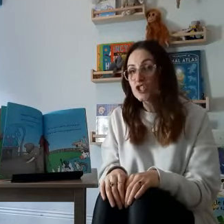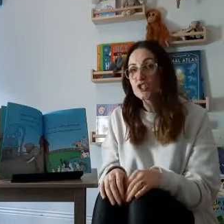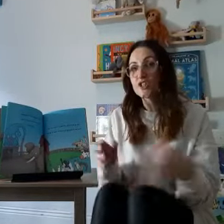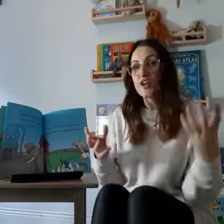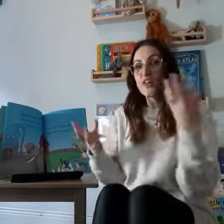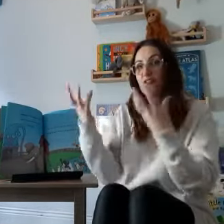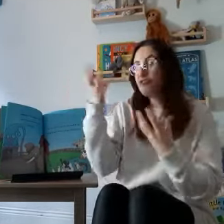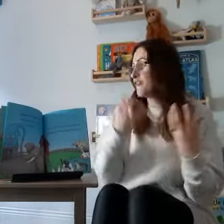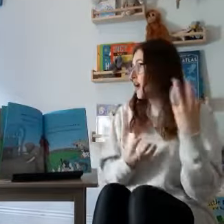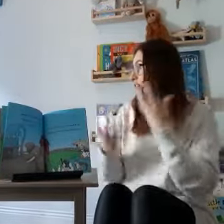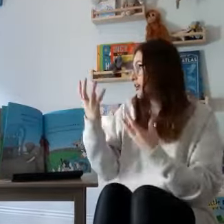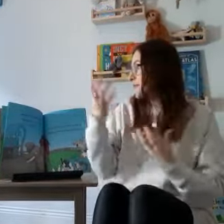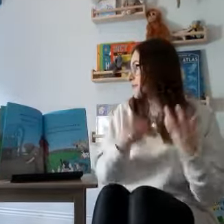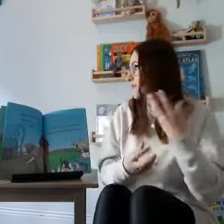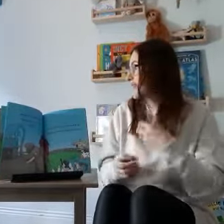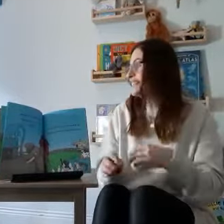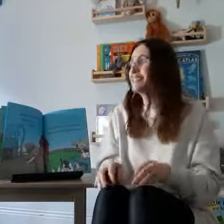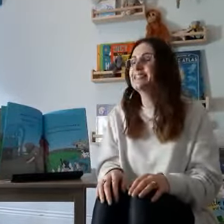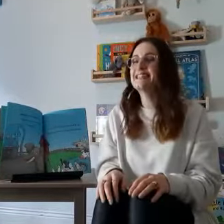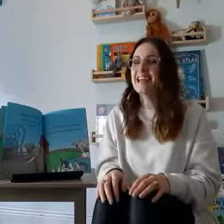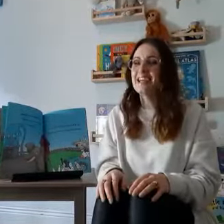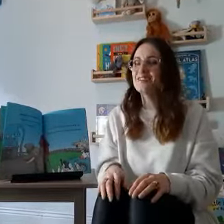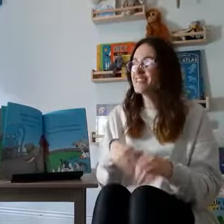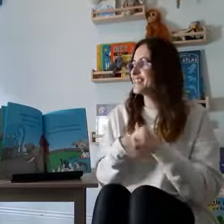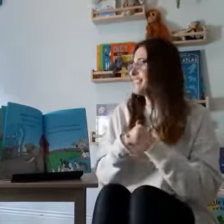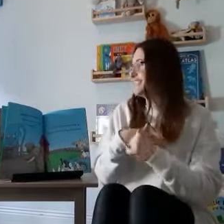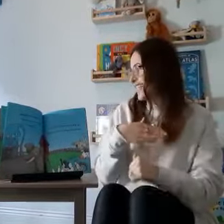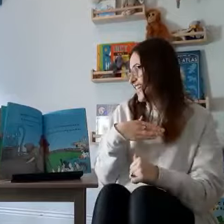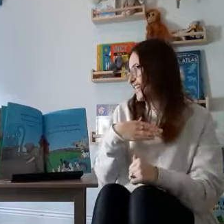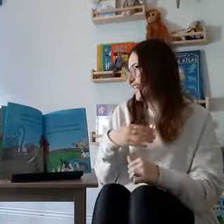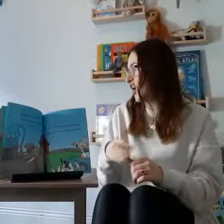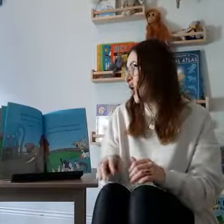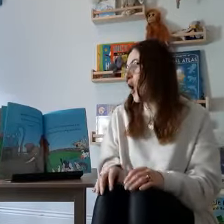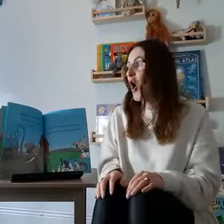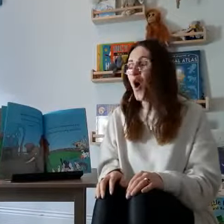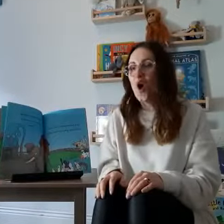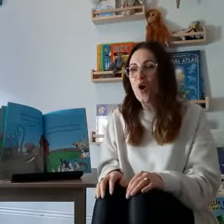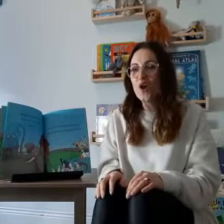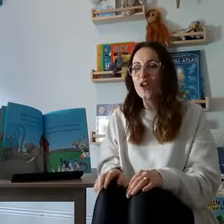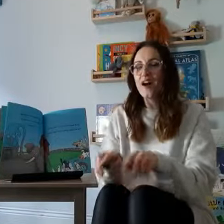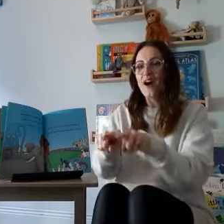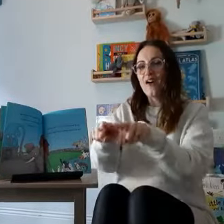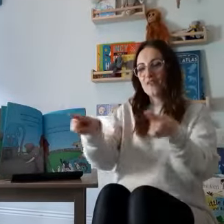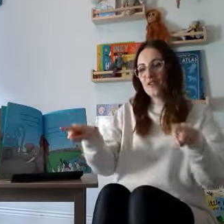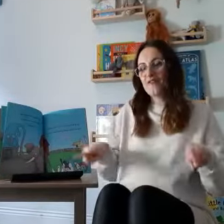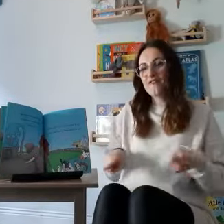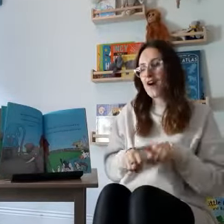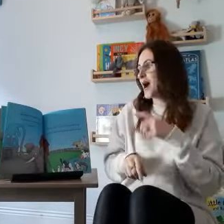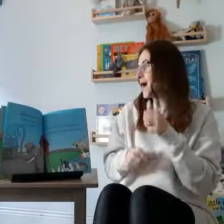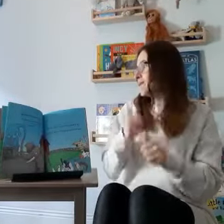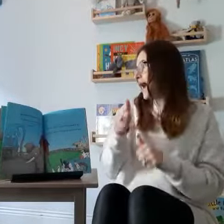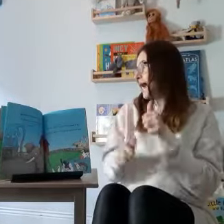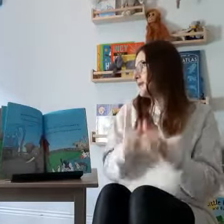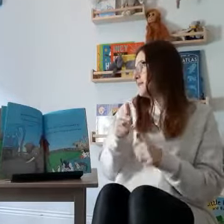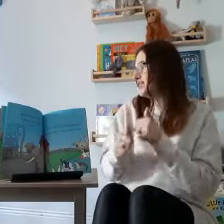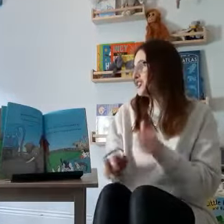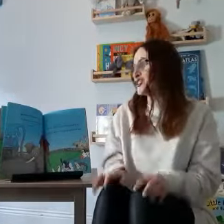Quenched the fire, saved the day. All of the farm animals